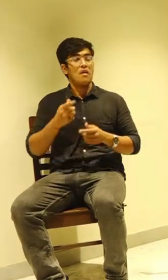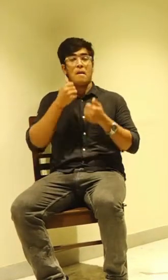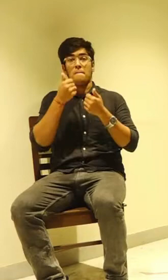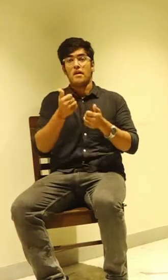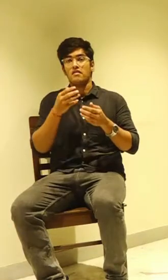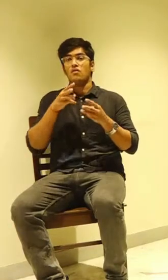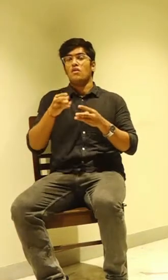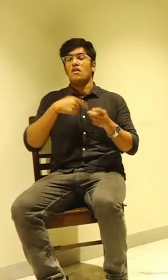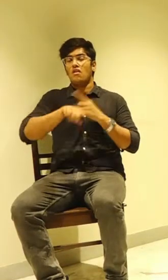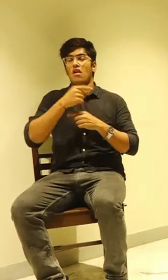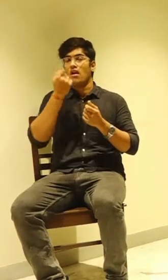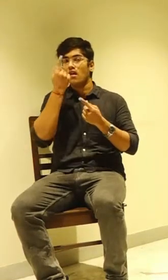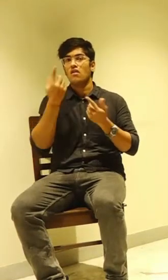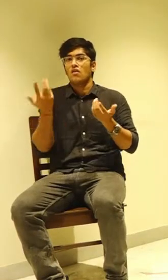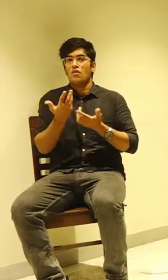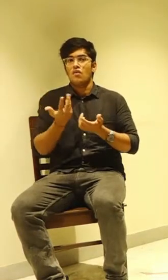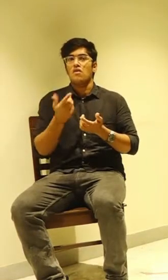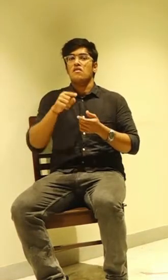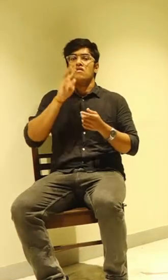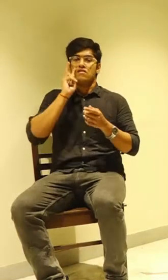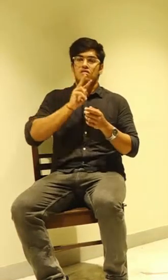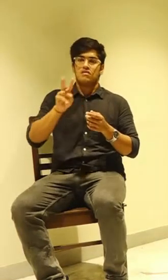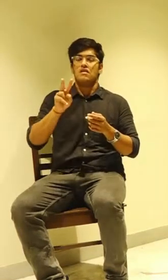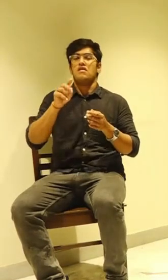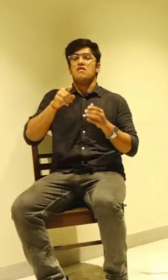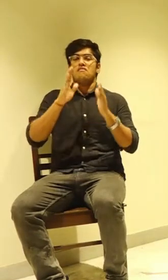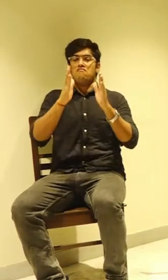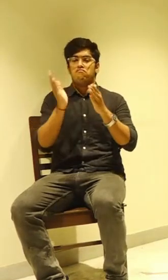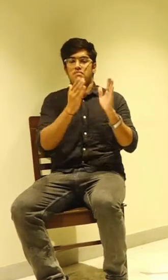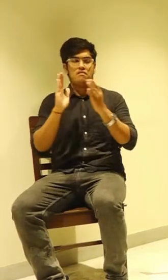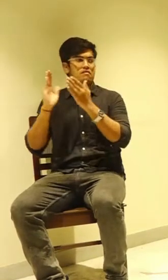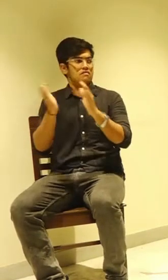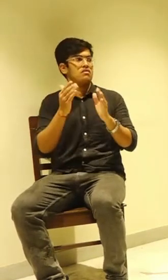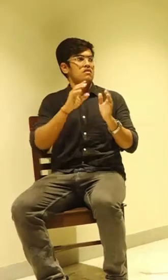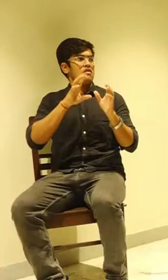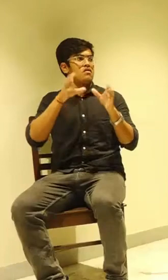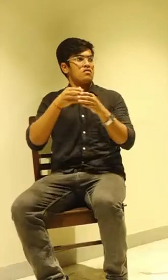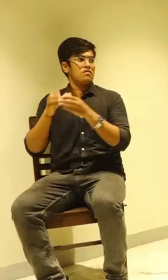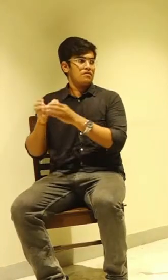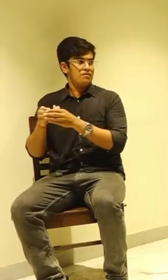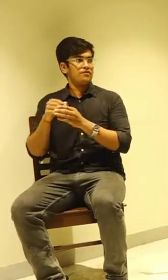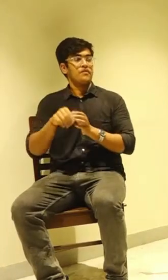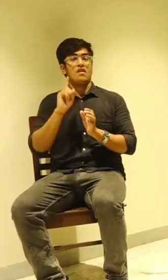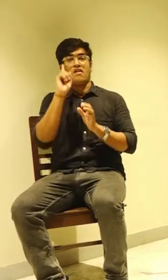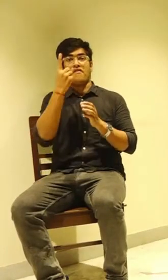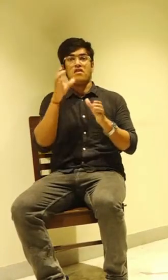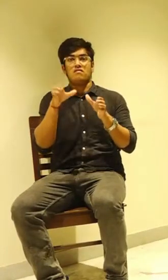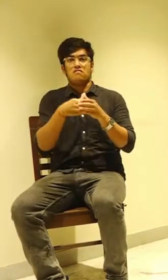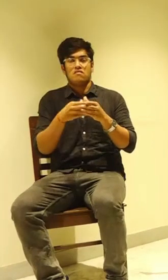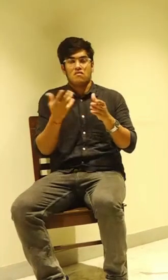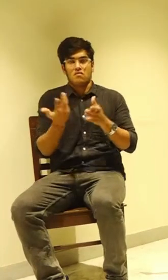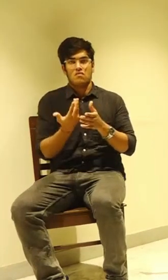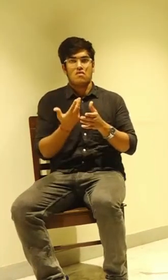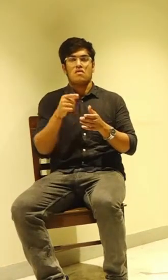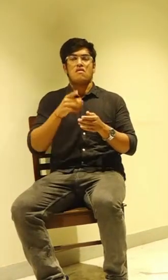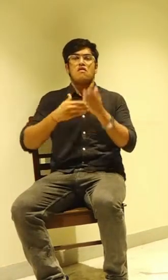to understand this is not to take it as a linear story, is to take it in phases. So the first phase in terms of its historical evolution